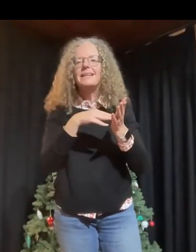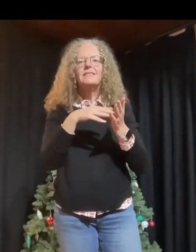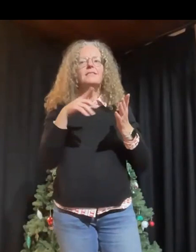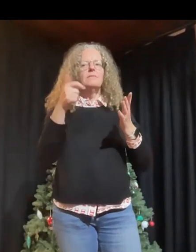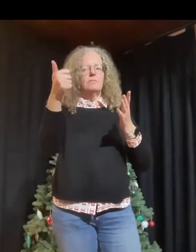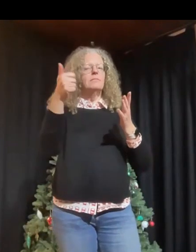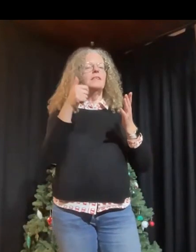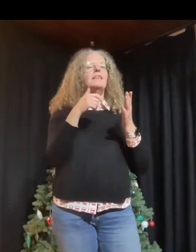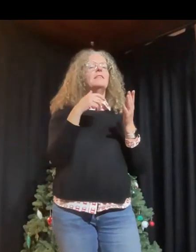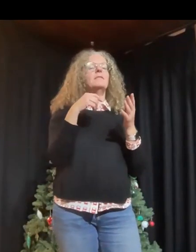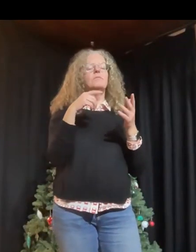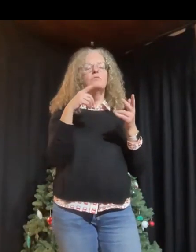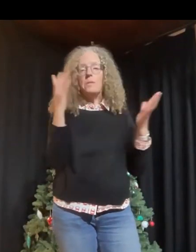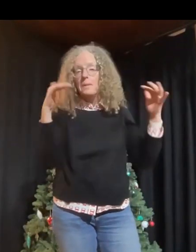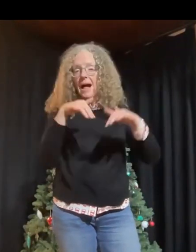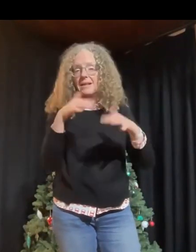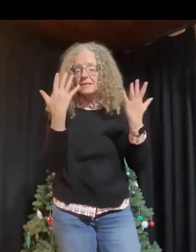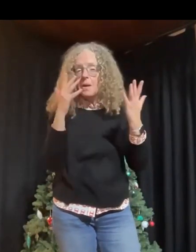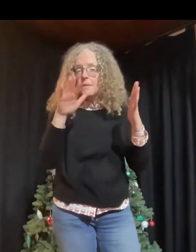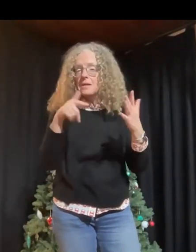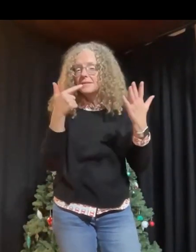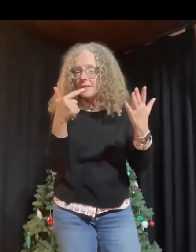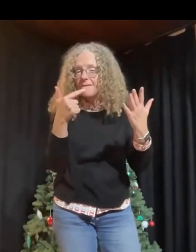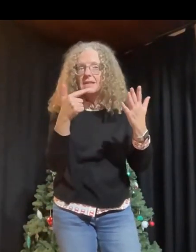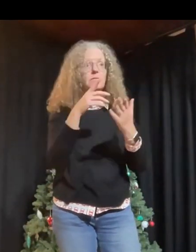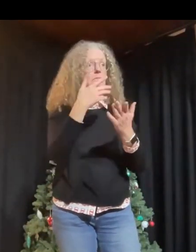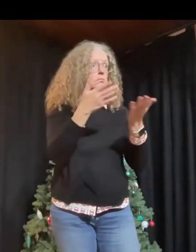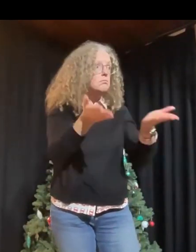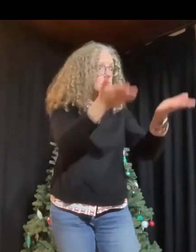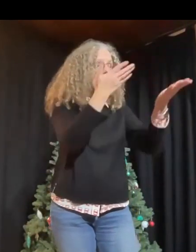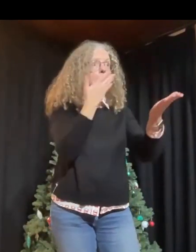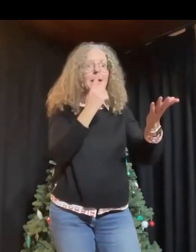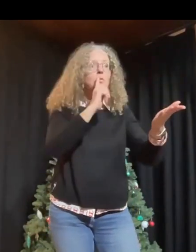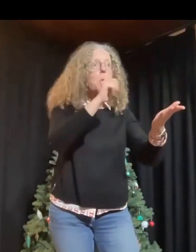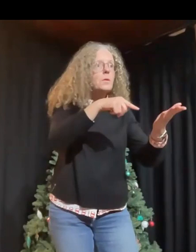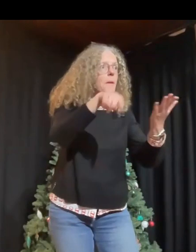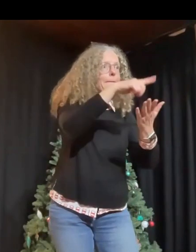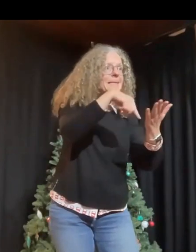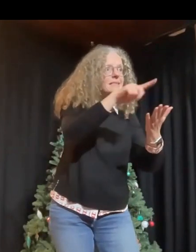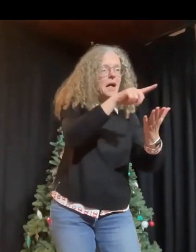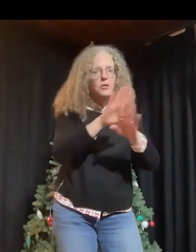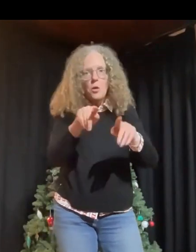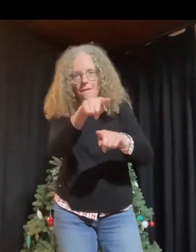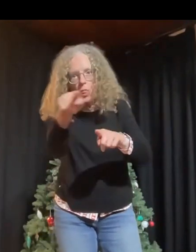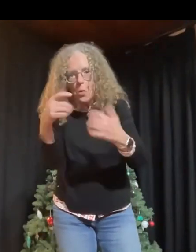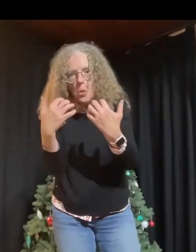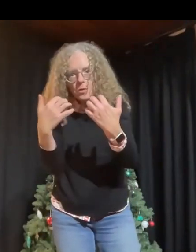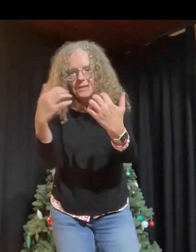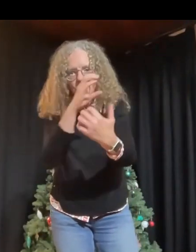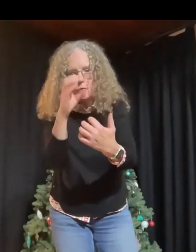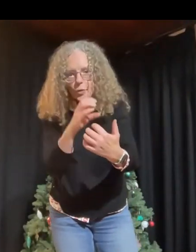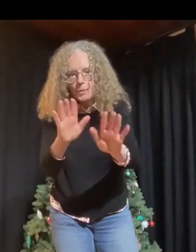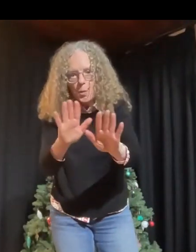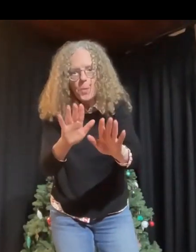15-minute break. And come back at 10 past 7. So please do order some